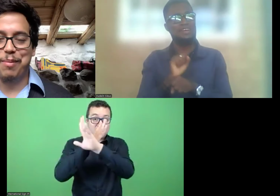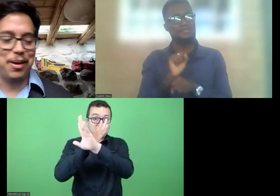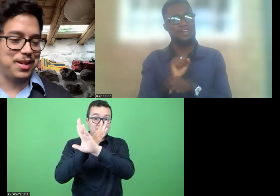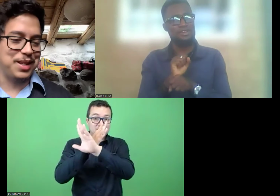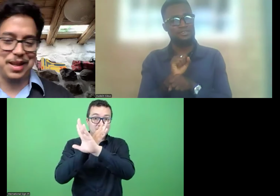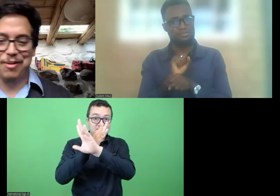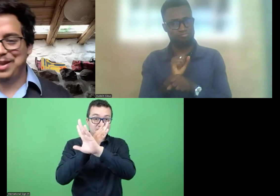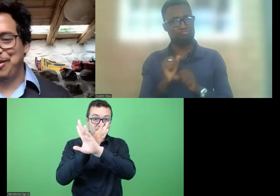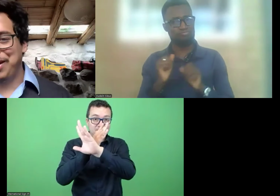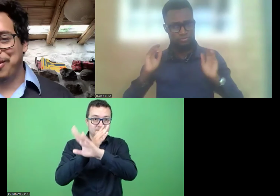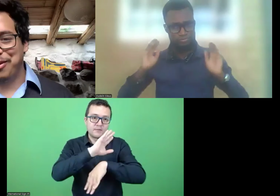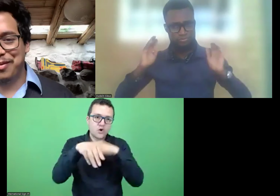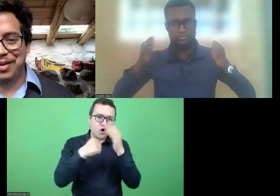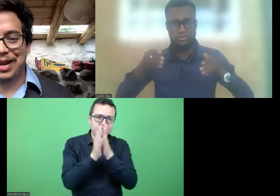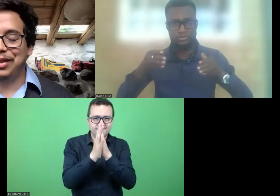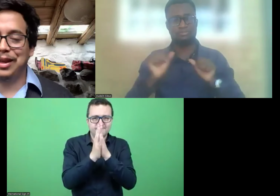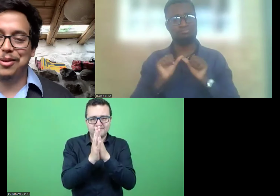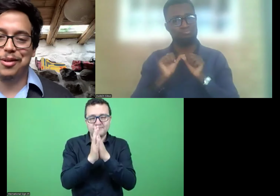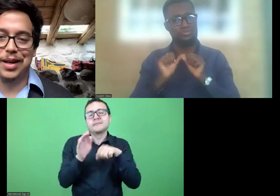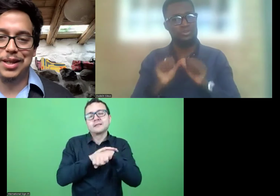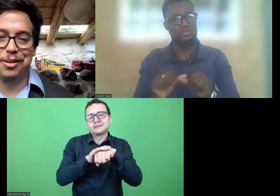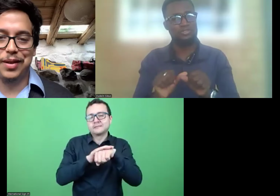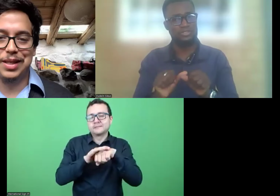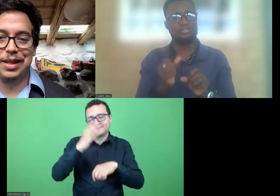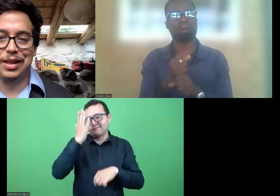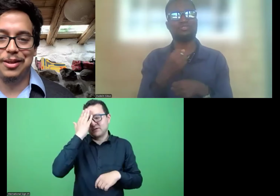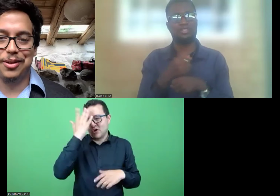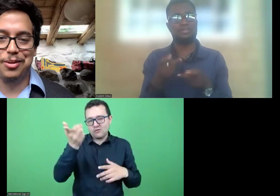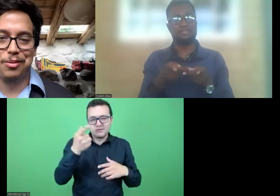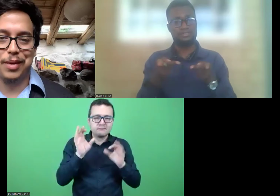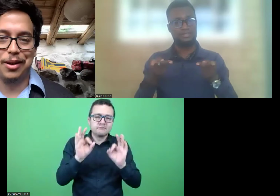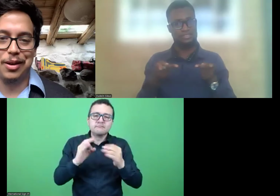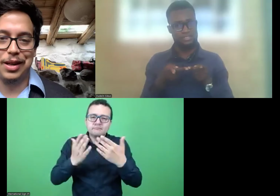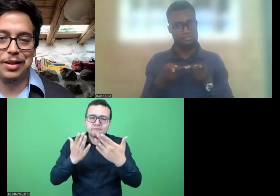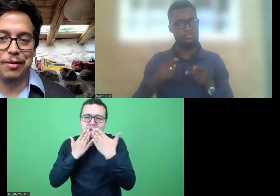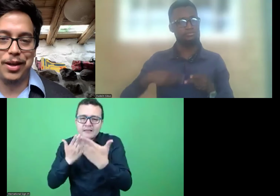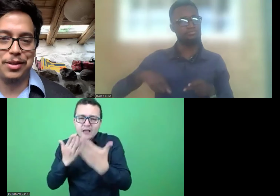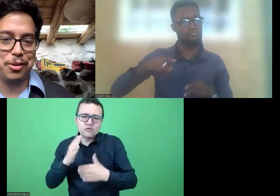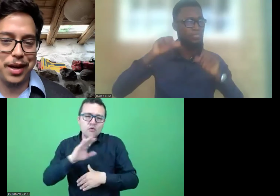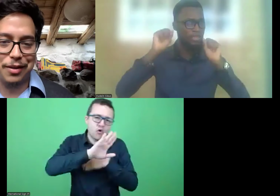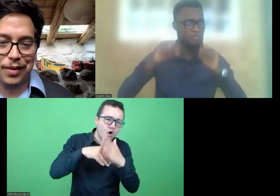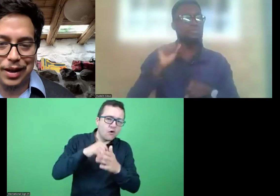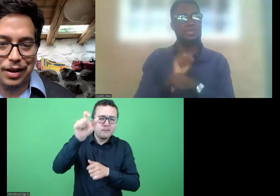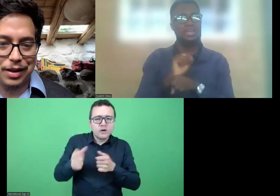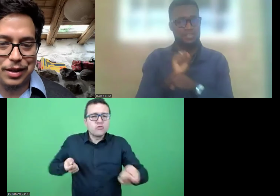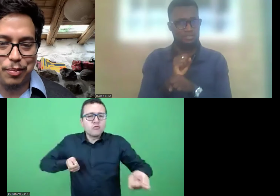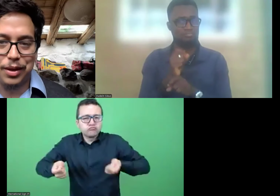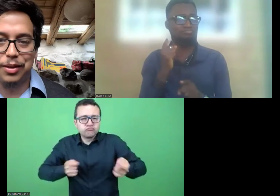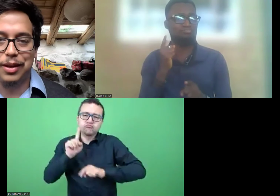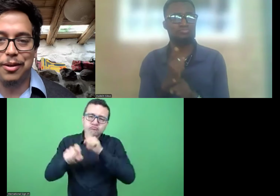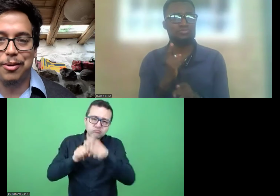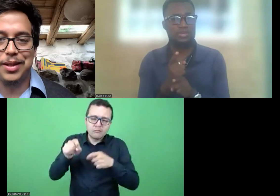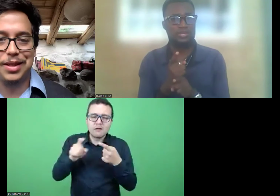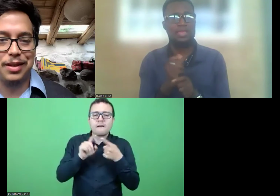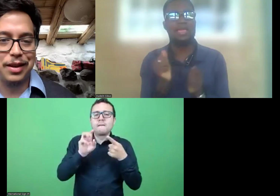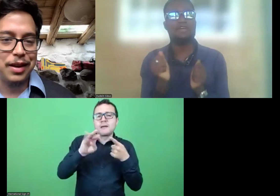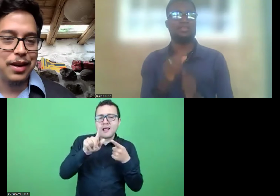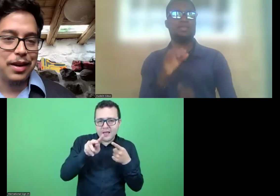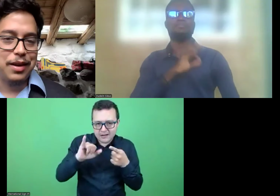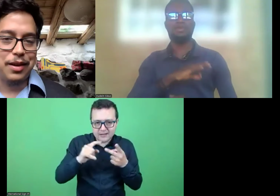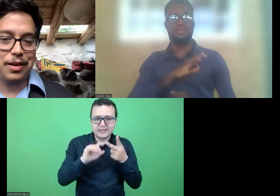Again, my apologies. I was in the main room. Thank you so much to the facilitators, to my colleagues and friends, Joanne, Melanie, JP, Theo,